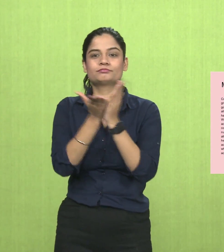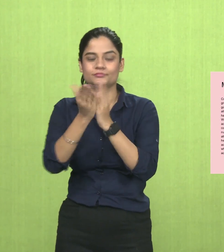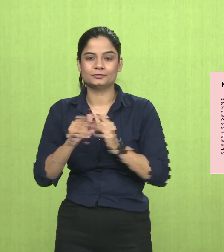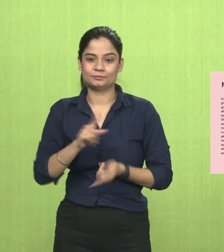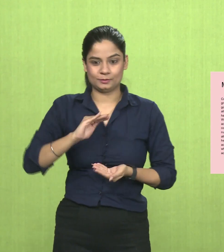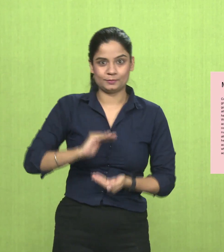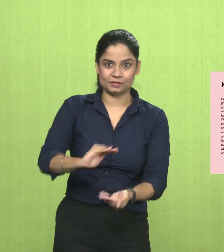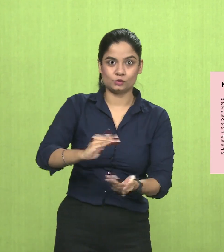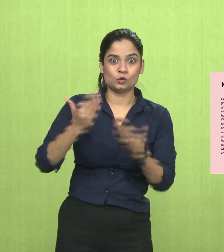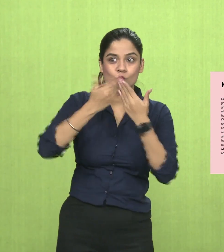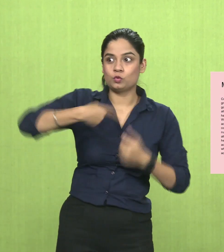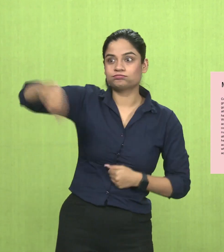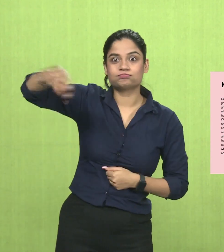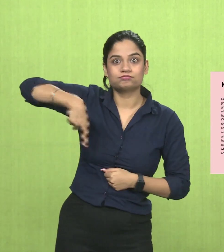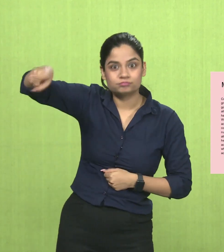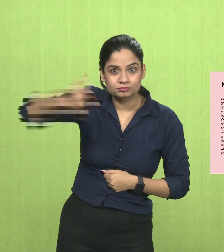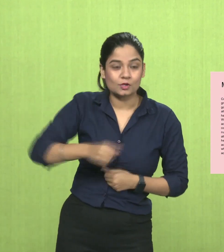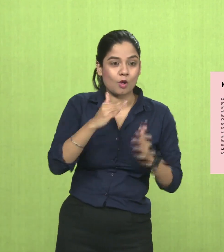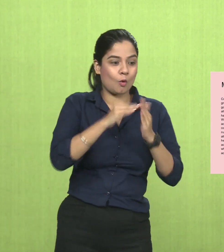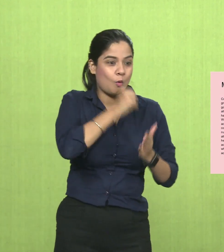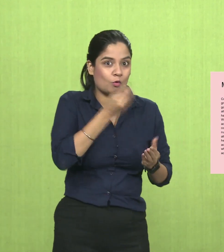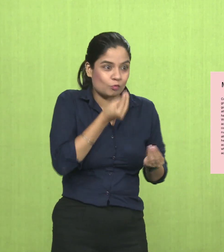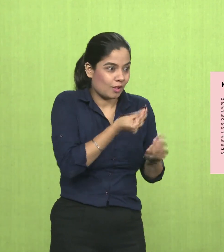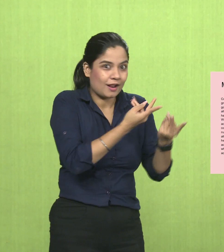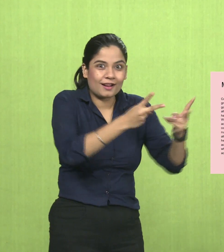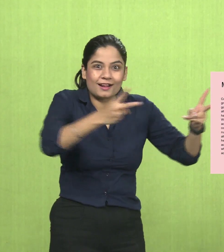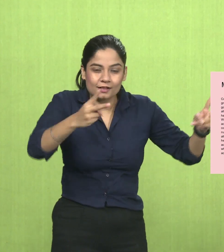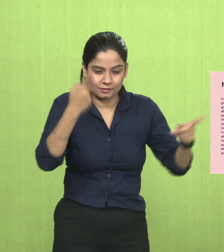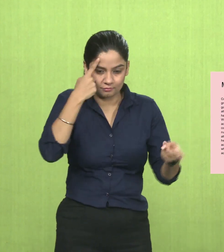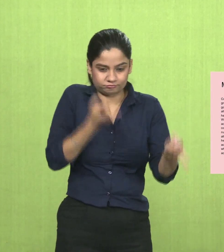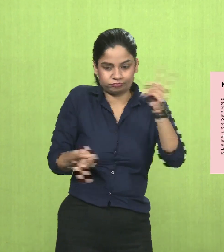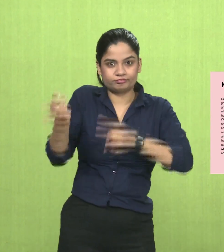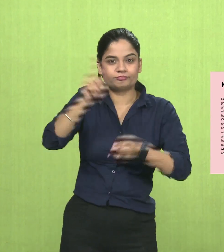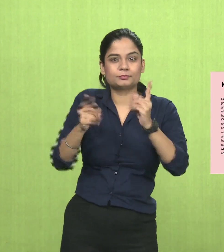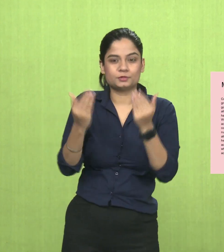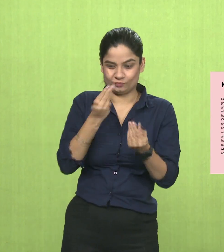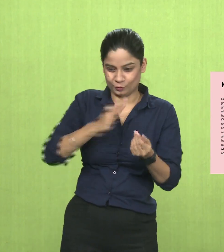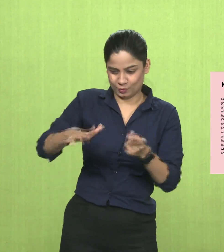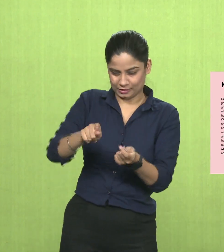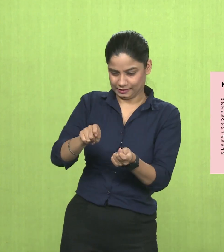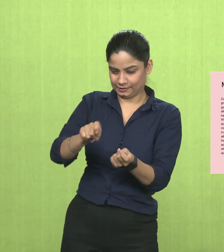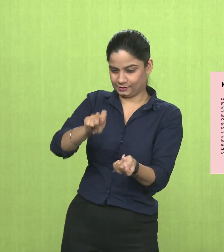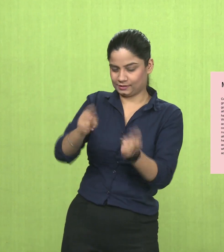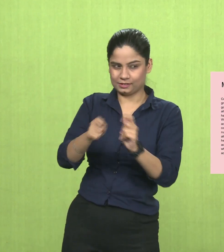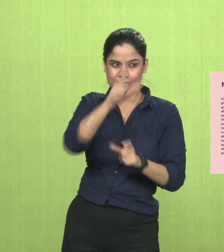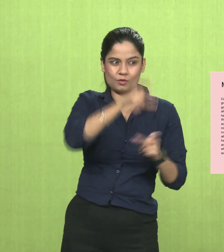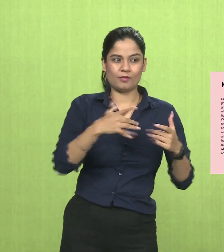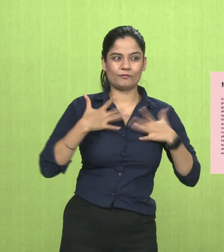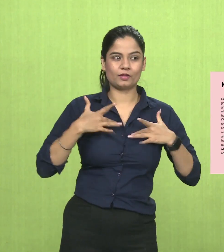cook different kinds of meal for different kinds of people. There are old people in the family, there are school going kids. So we have to modify